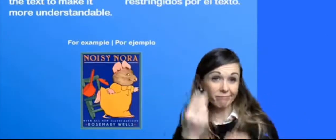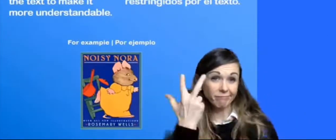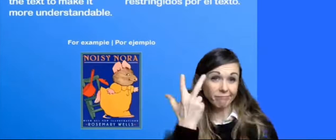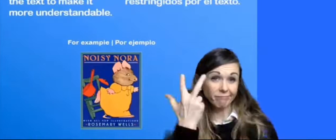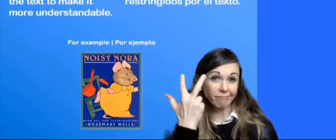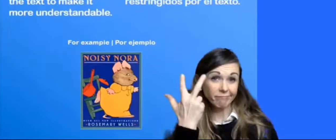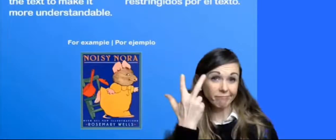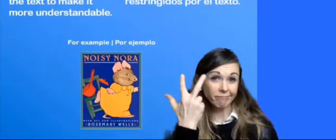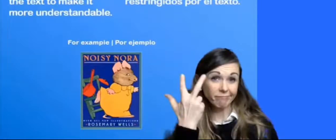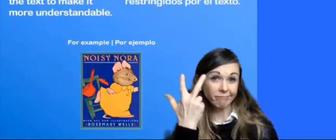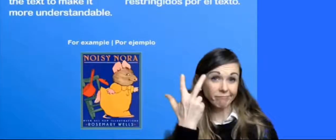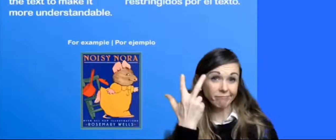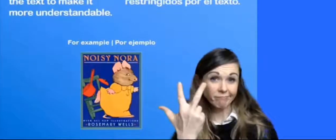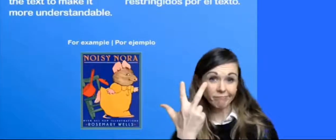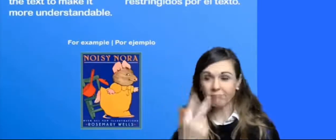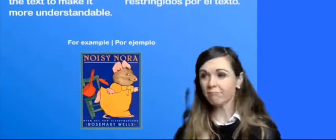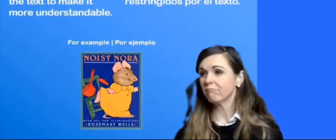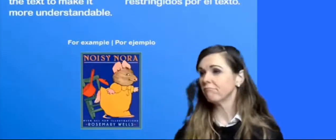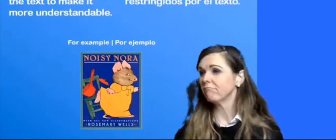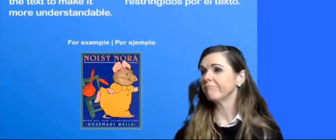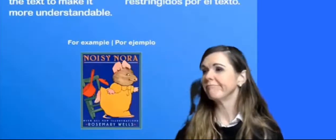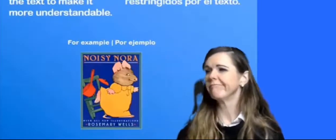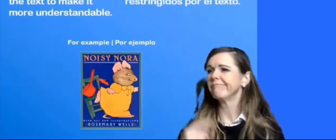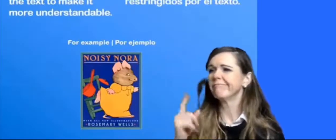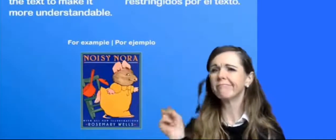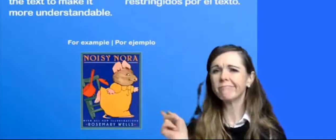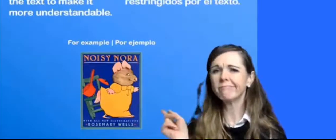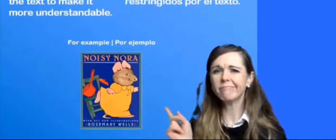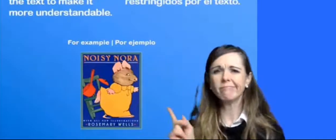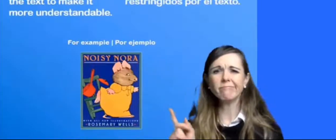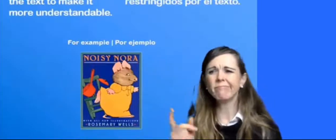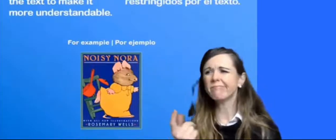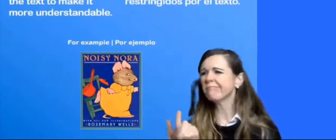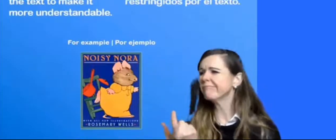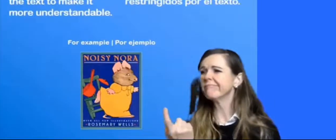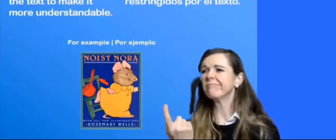The next strategy, principle number 3,